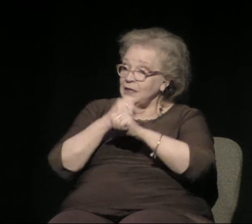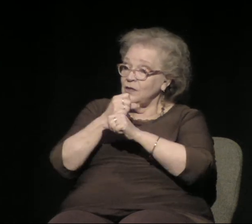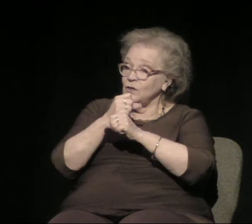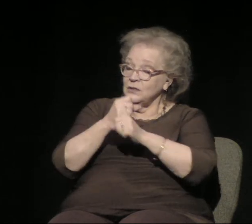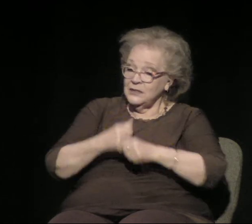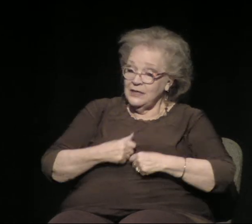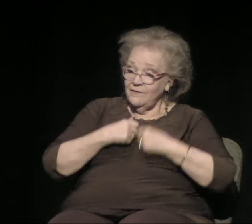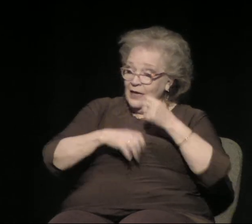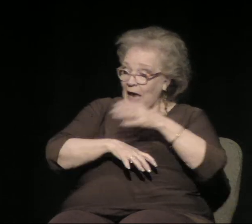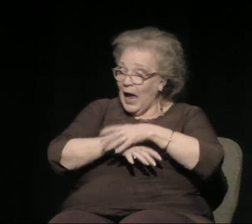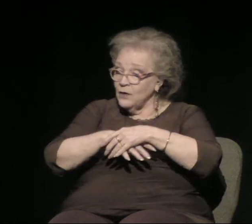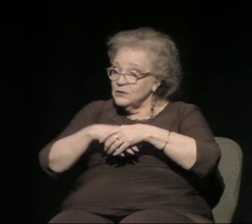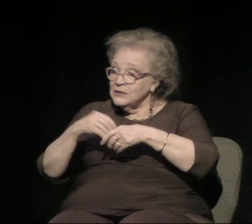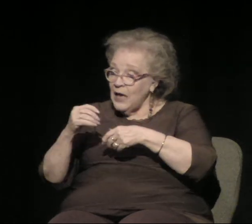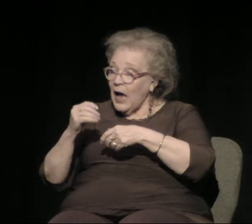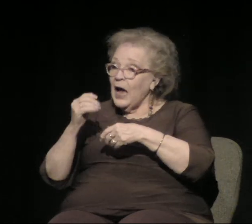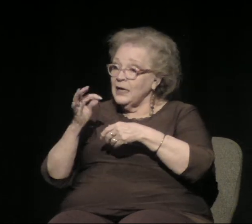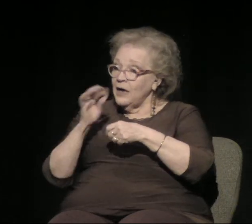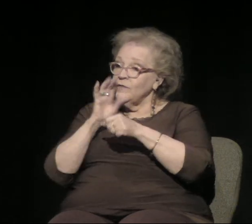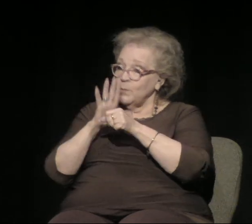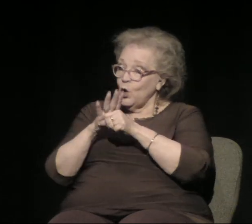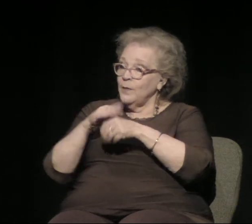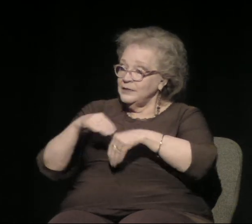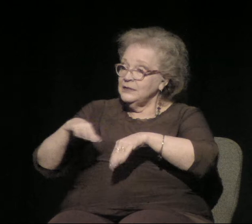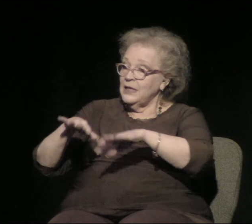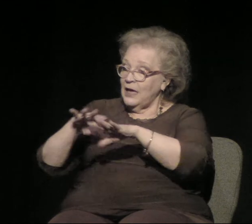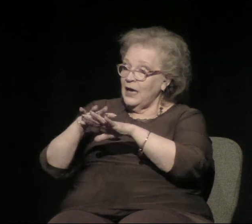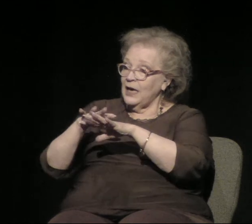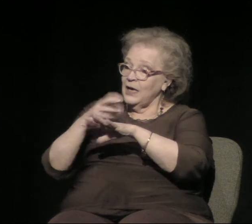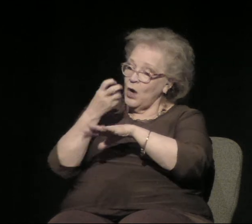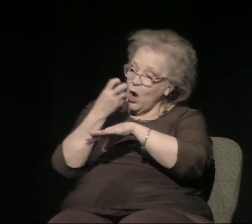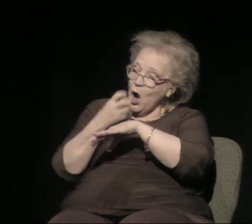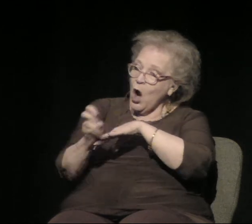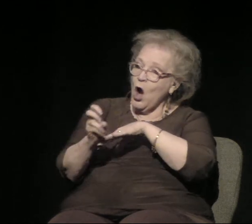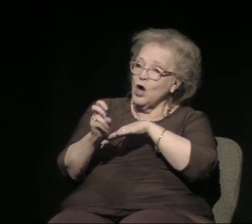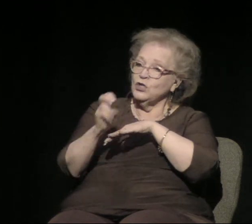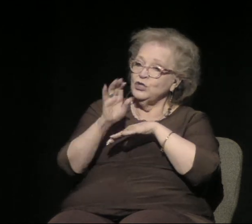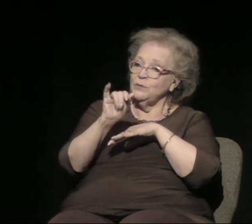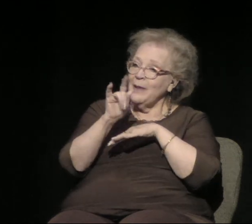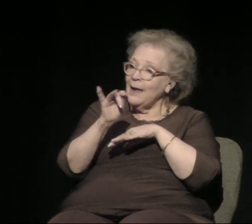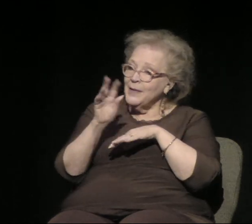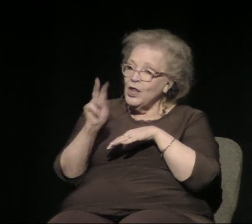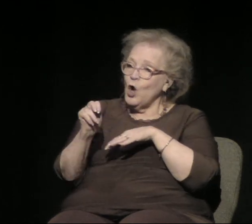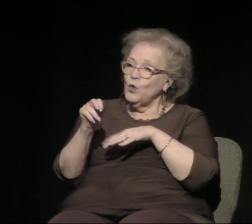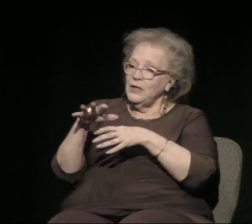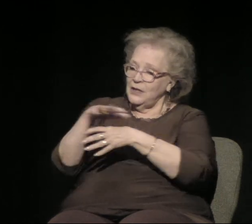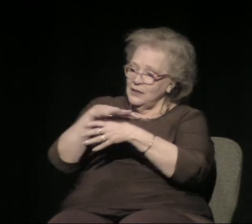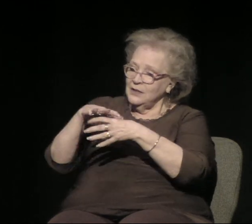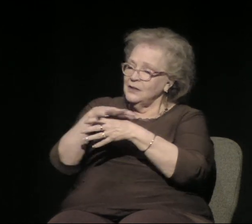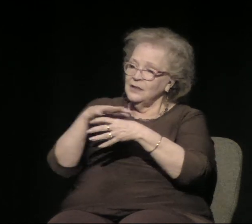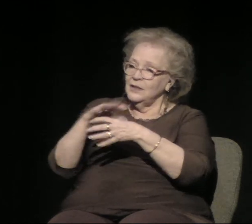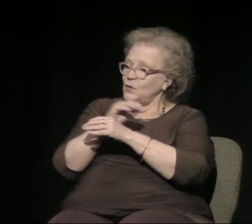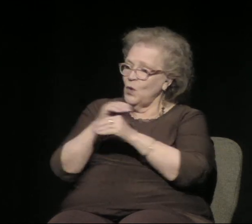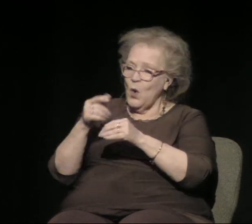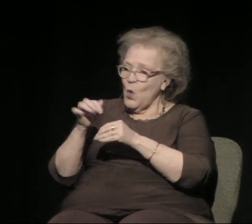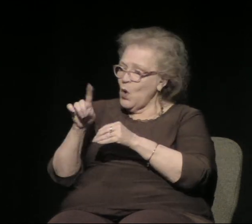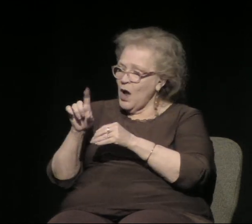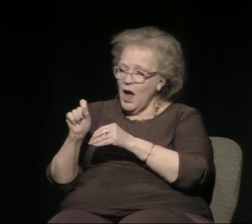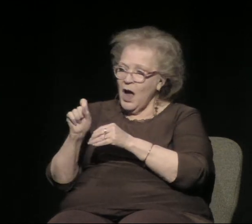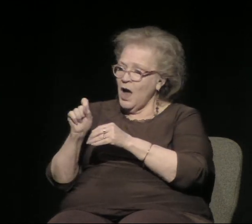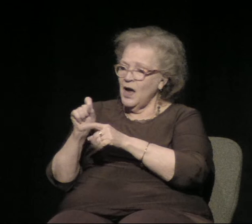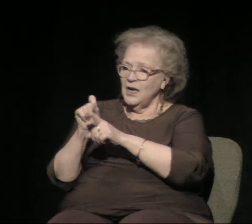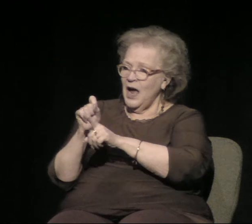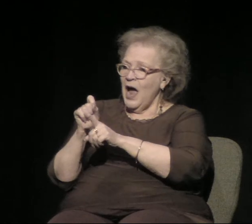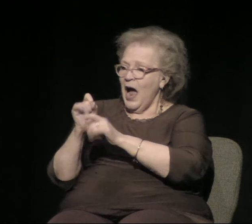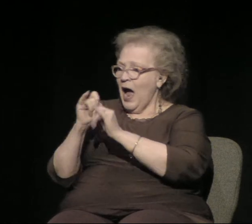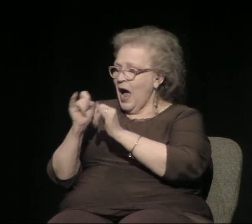promised land, after 7 decades under harsh Babylonian rule, living in a godless culture, being surrounded by